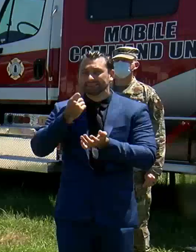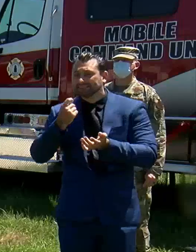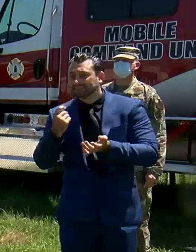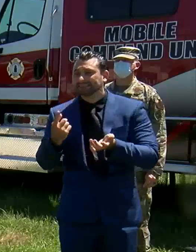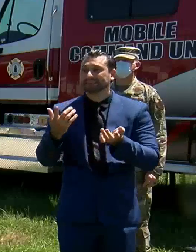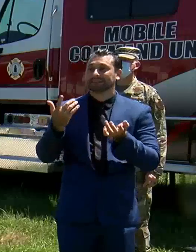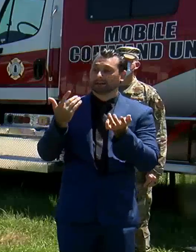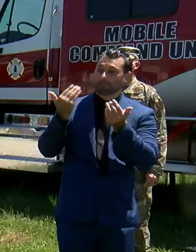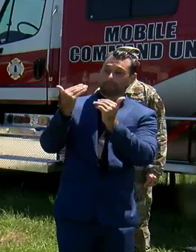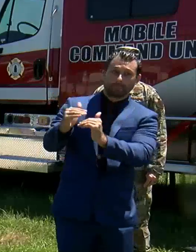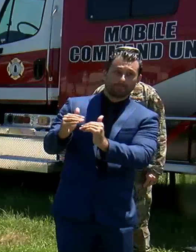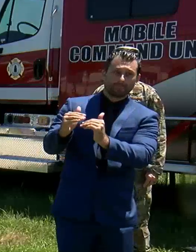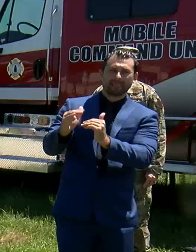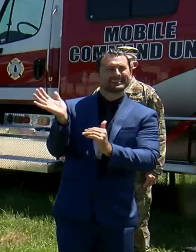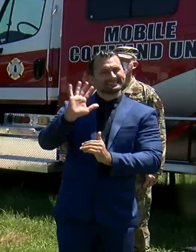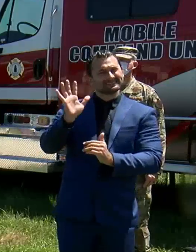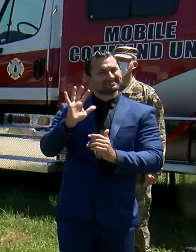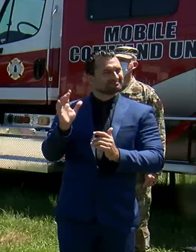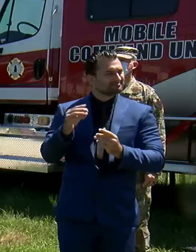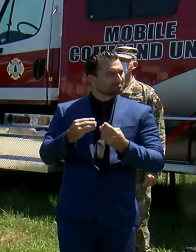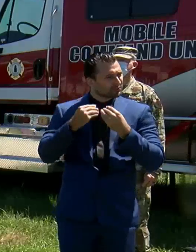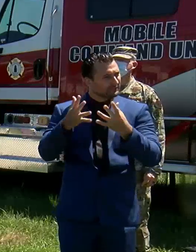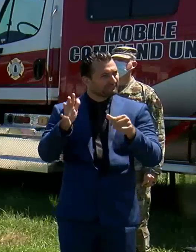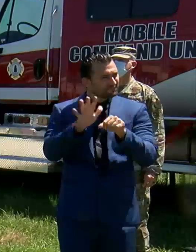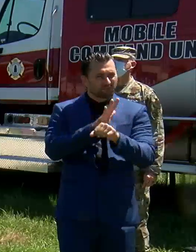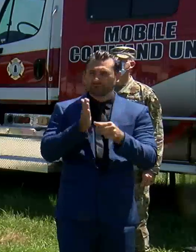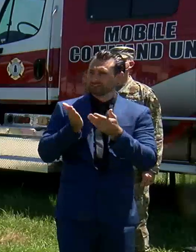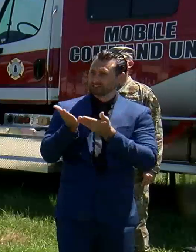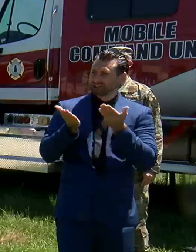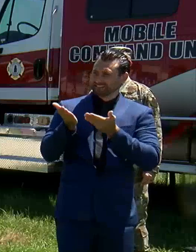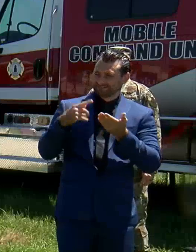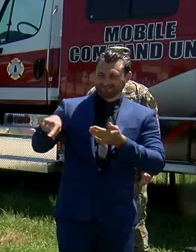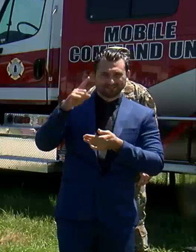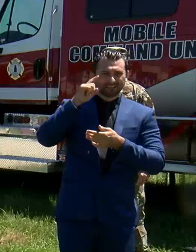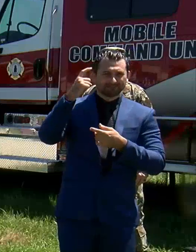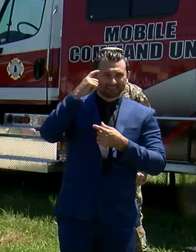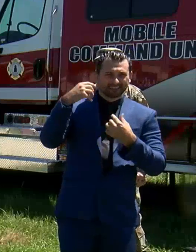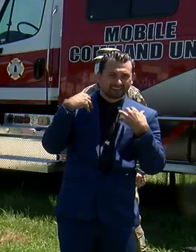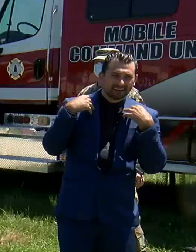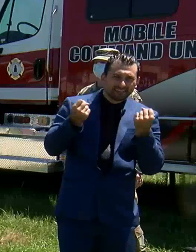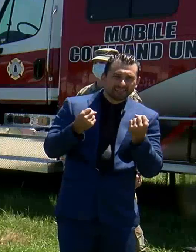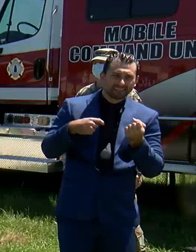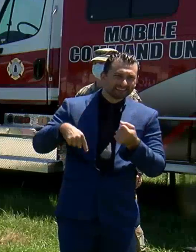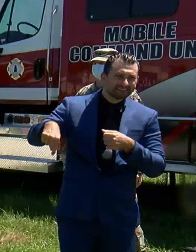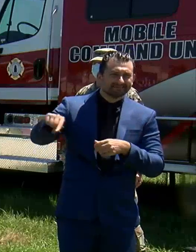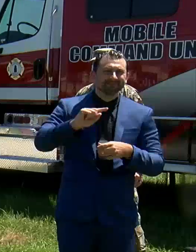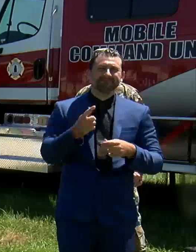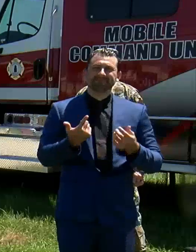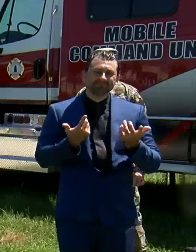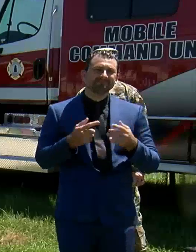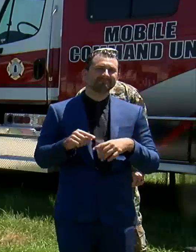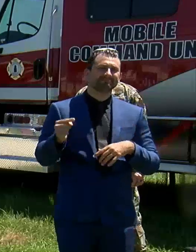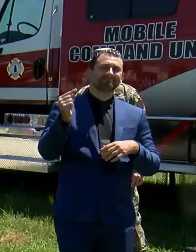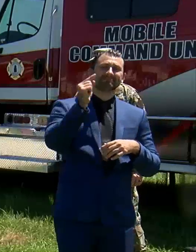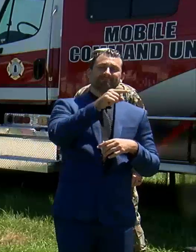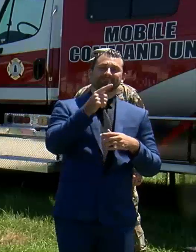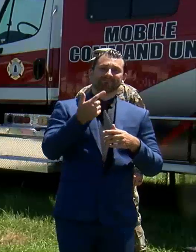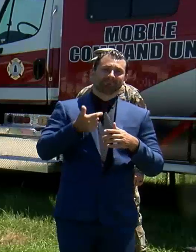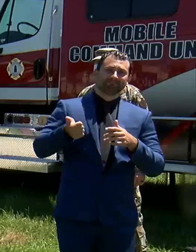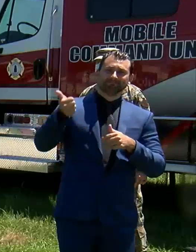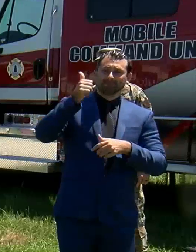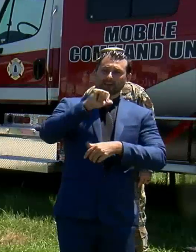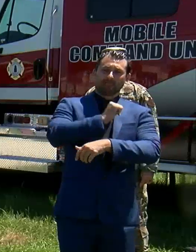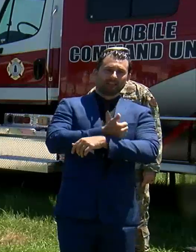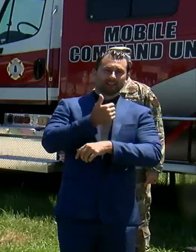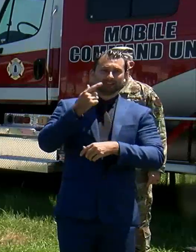directed Secretary Mayhew to remove all prior authorizations for behavioral health service. And Medicaid managed care plans have up to 7 days